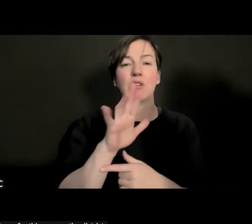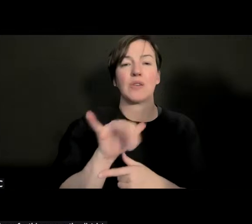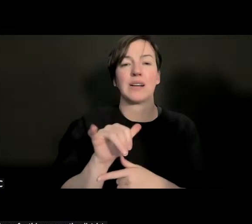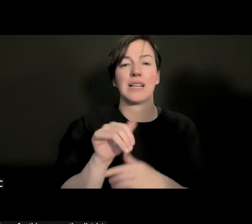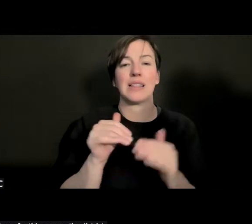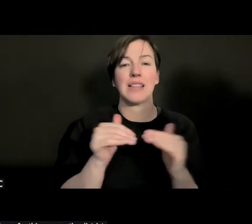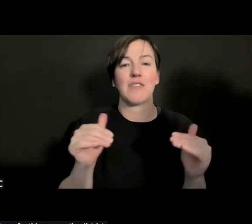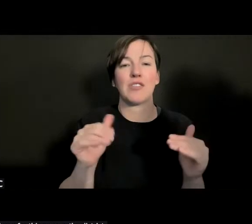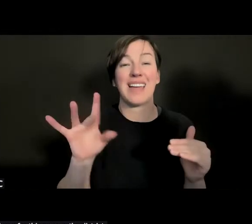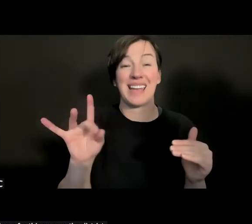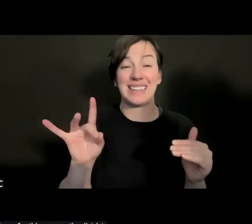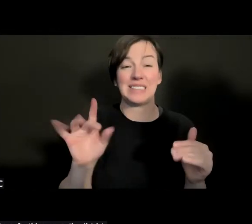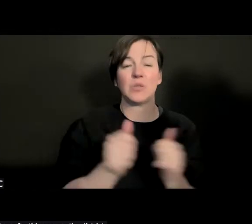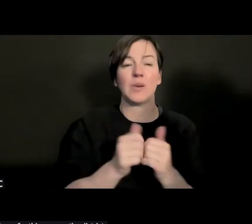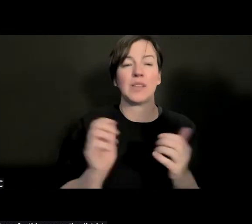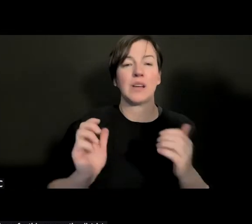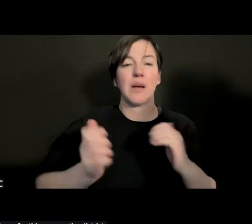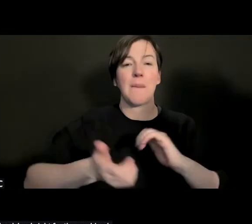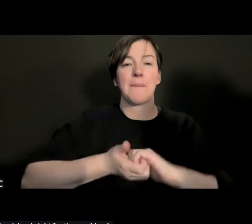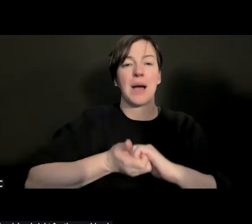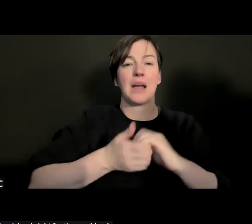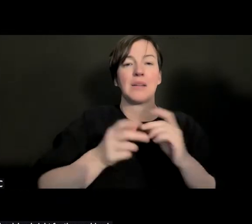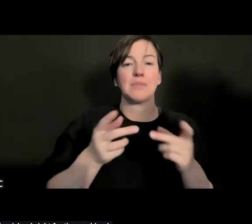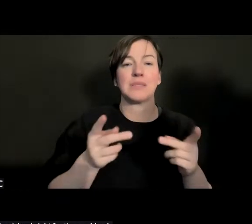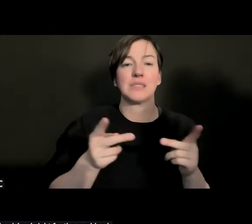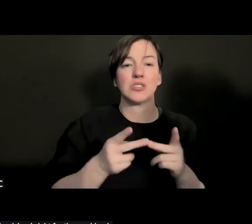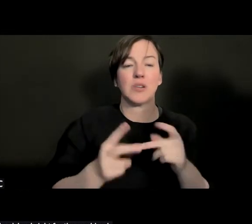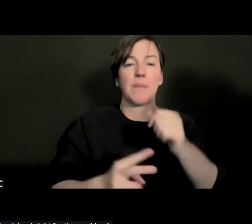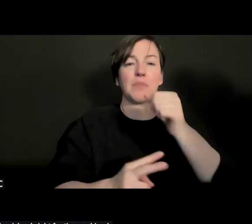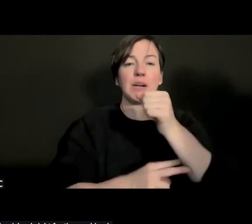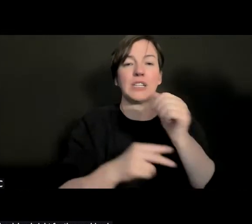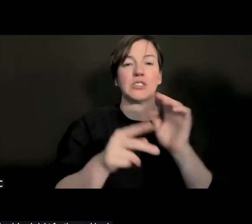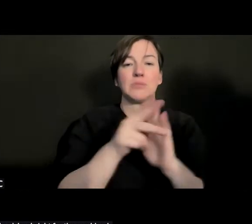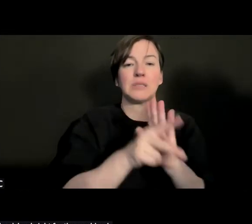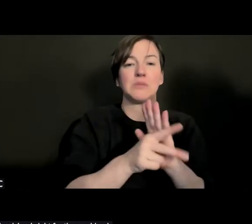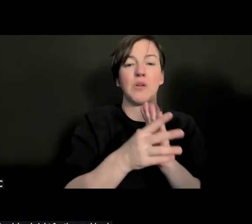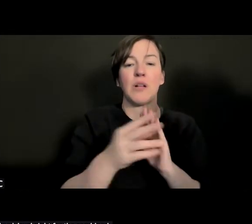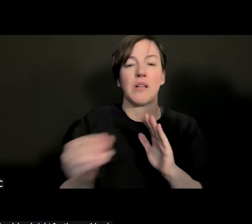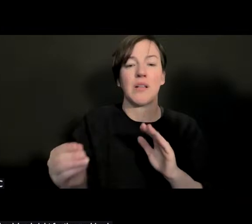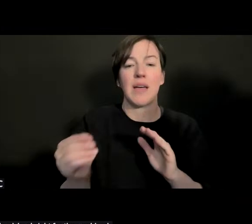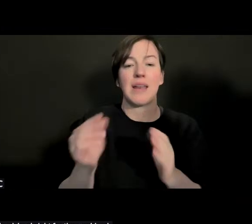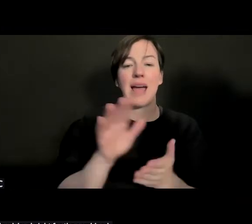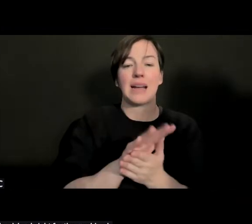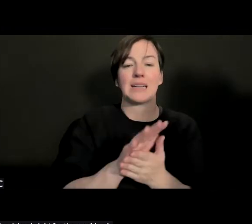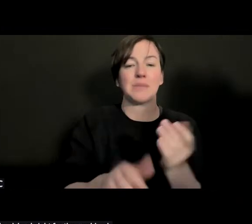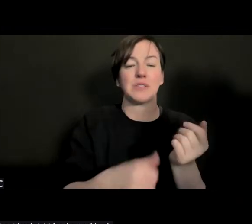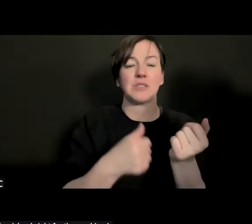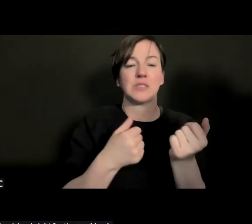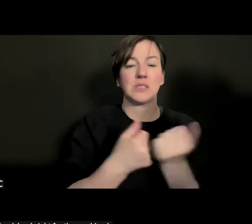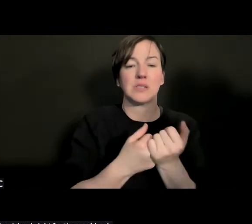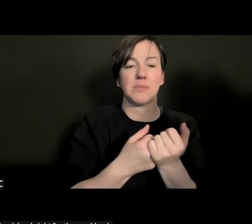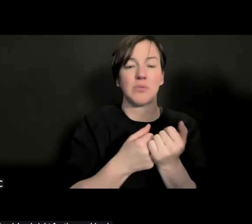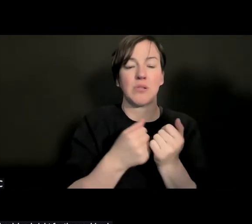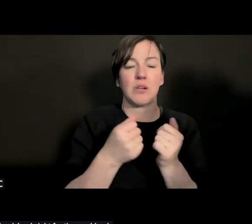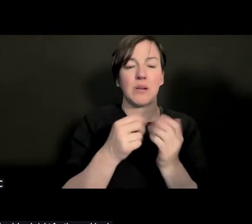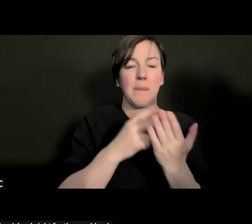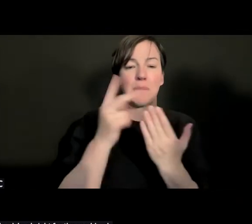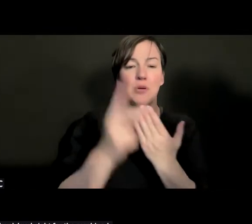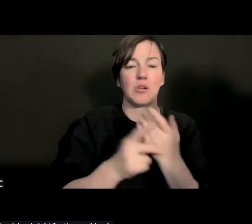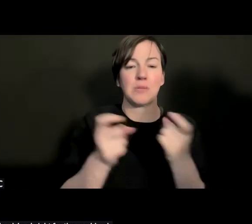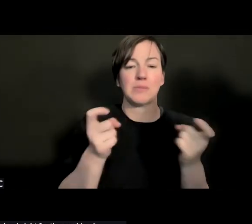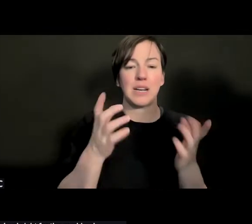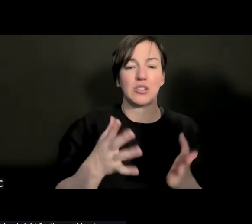8, for the combined position of bridge principal and academic support programs manager of 218 workdays.